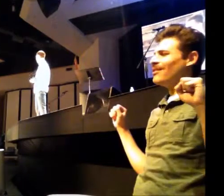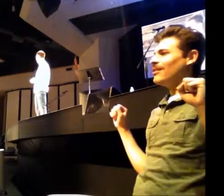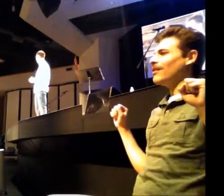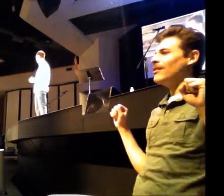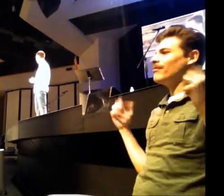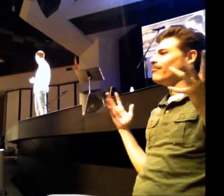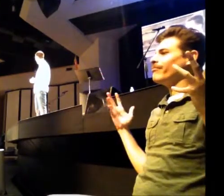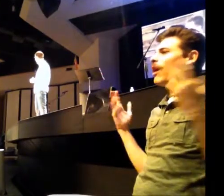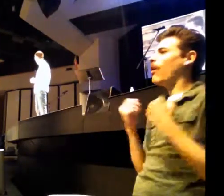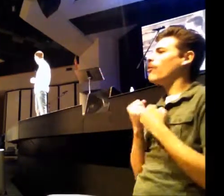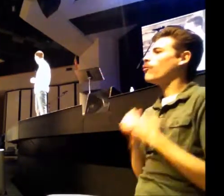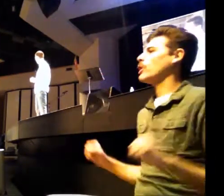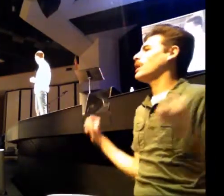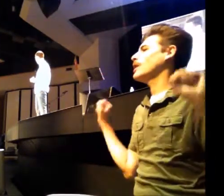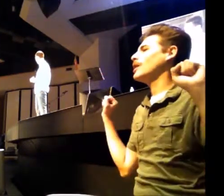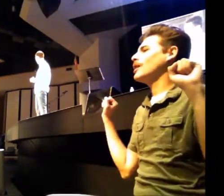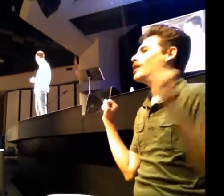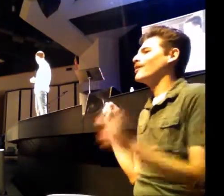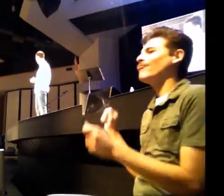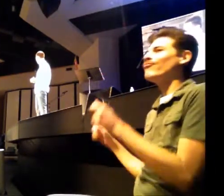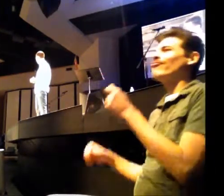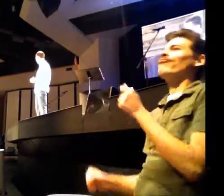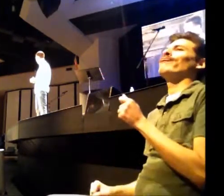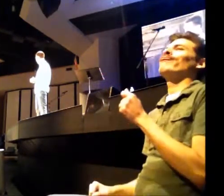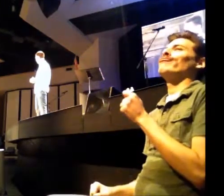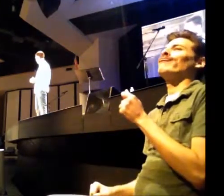free. Powerful moment, isn't it?